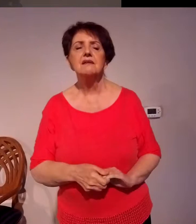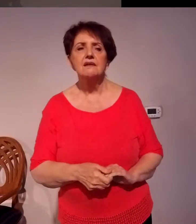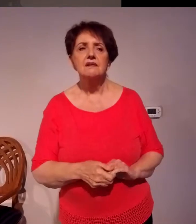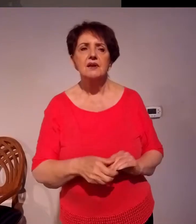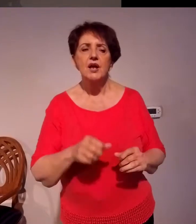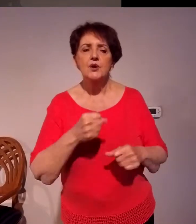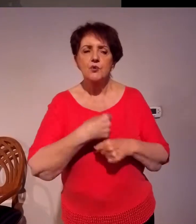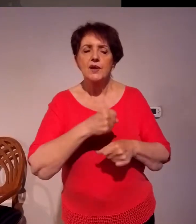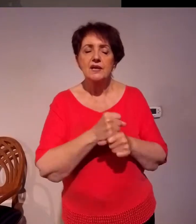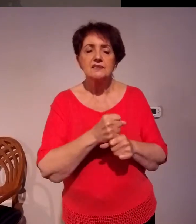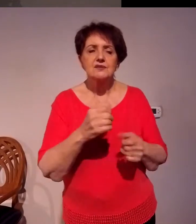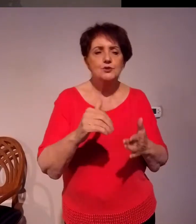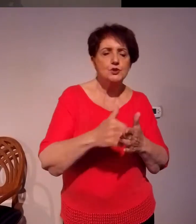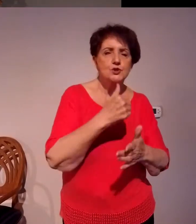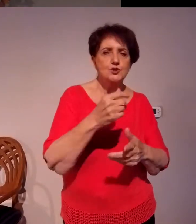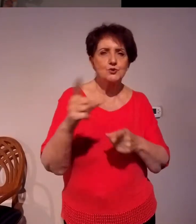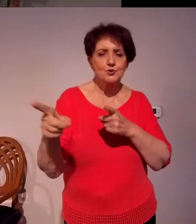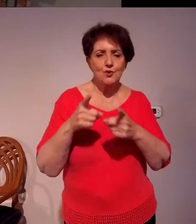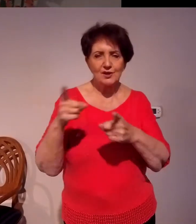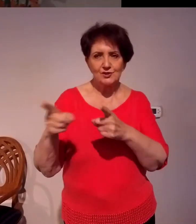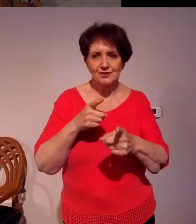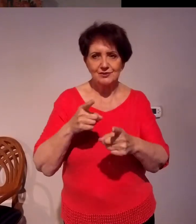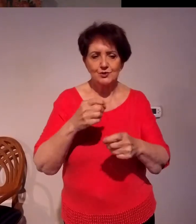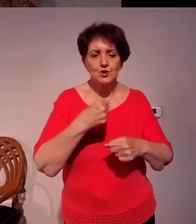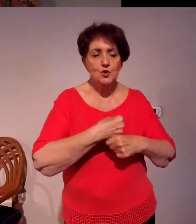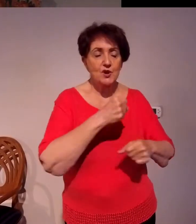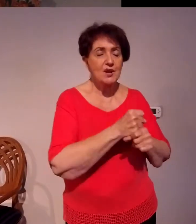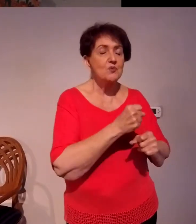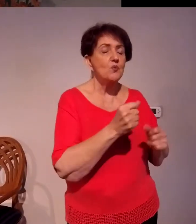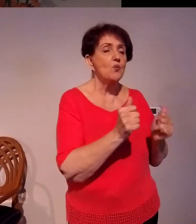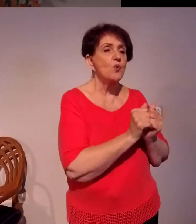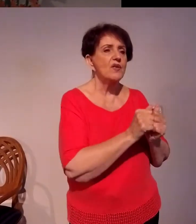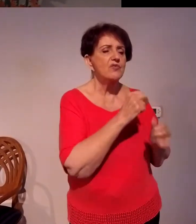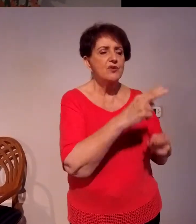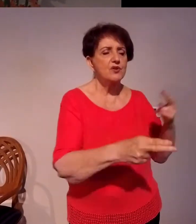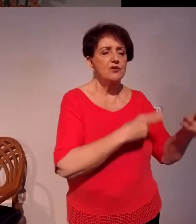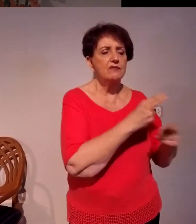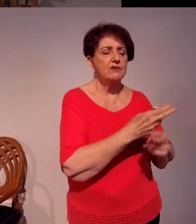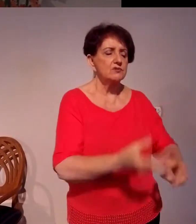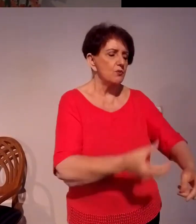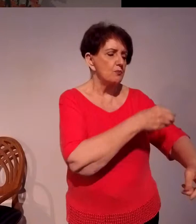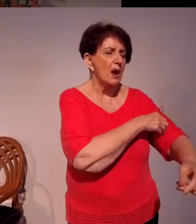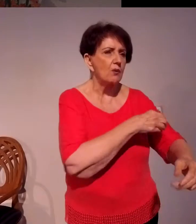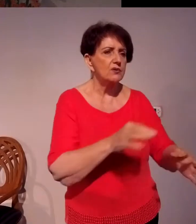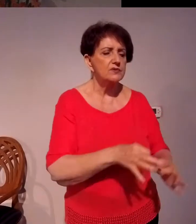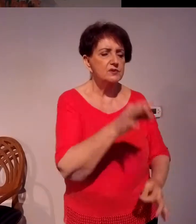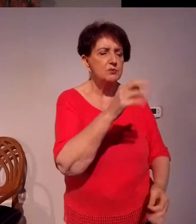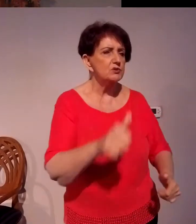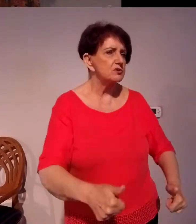new direction for us to co-create with the universal power and the spiritual laws.